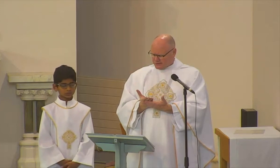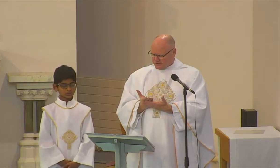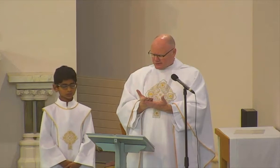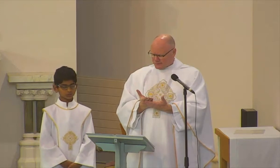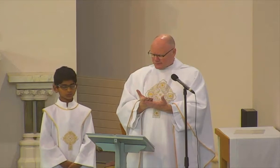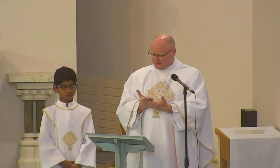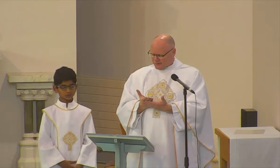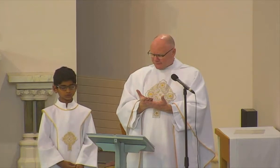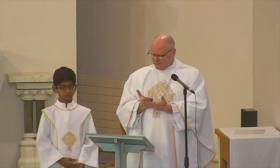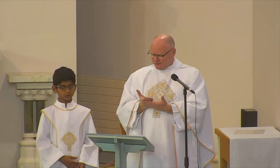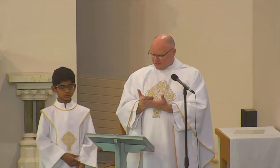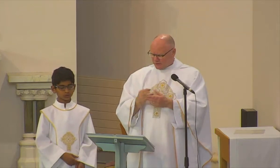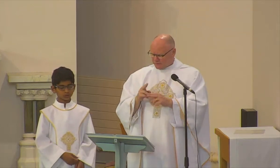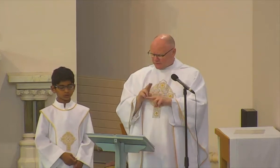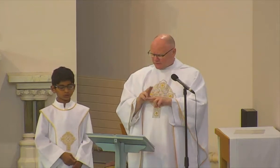of the Father,